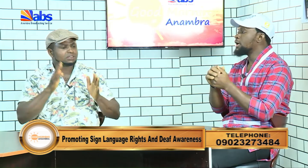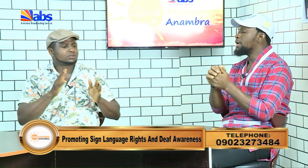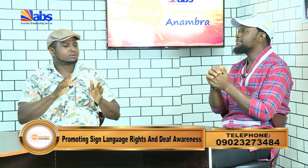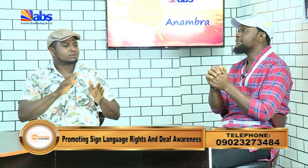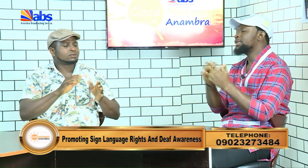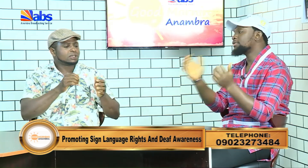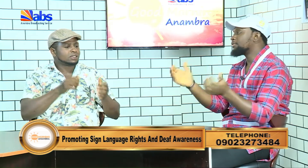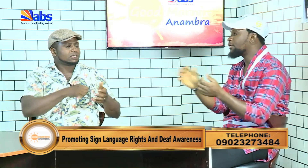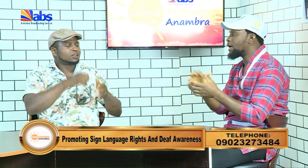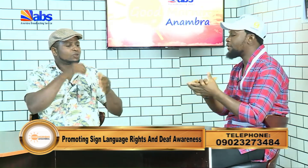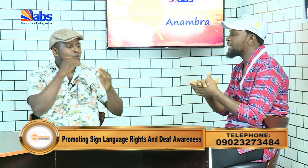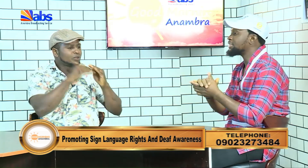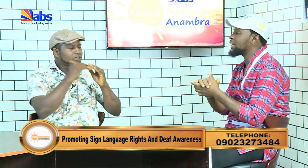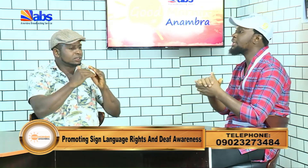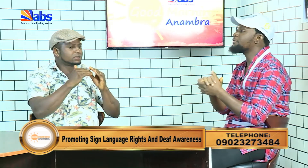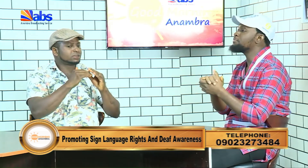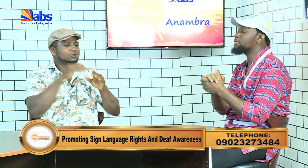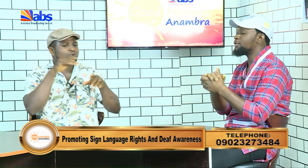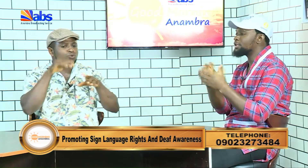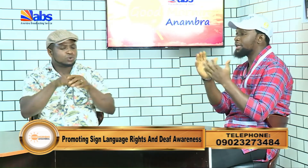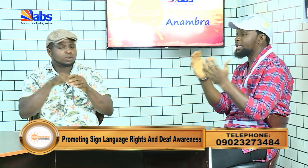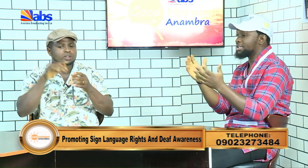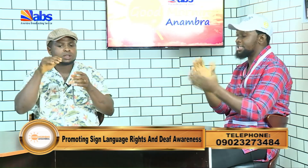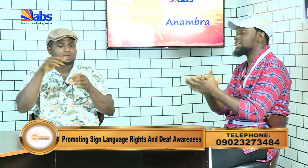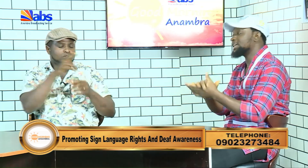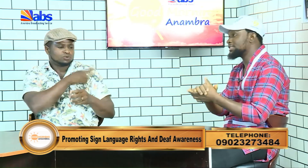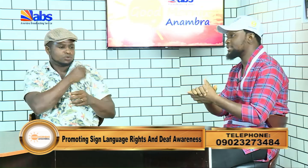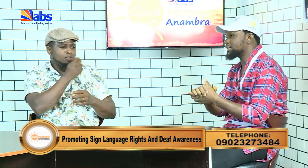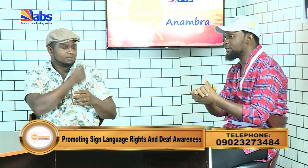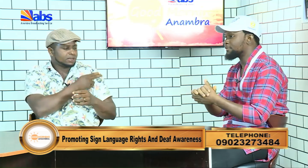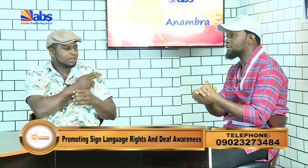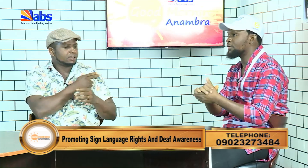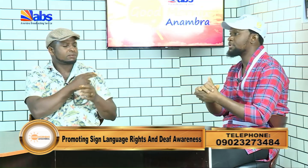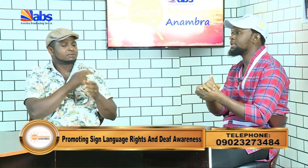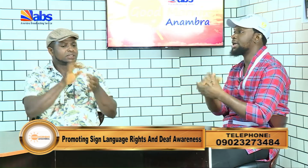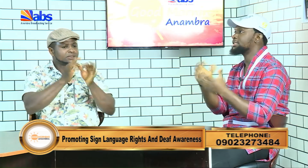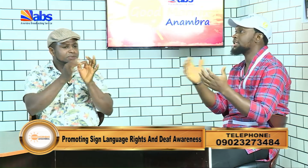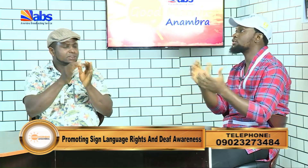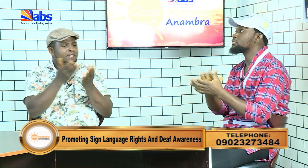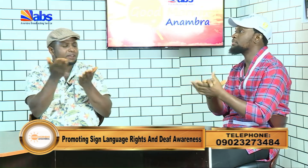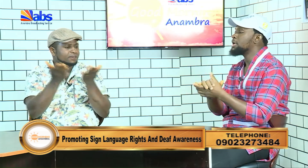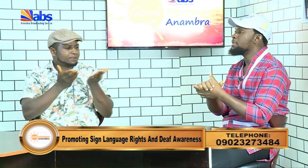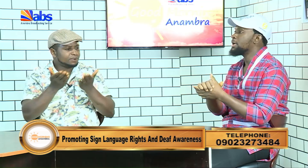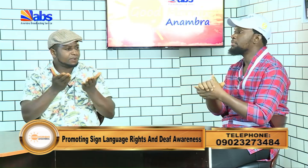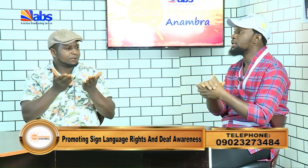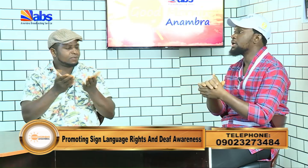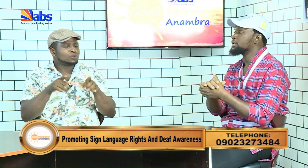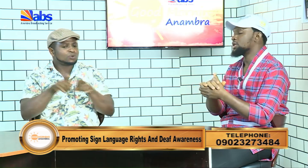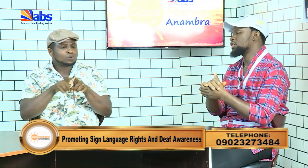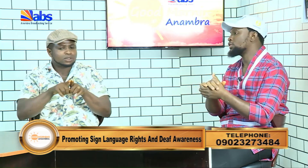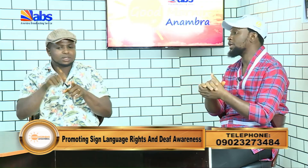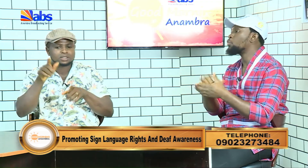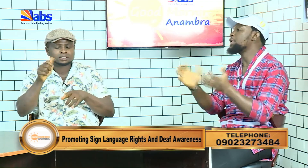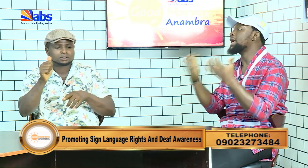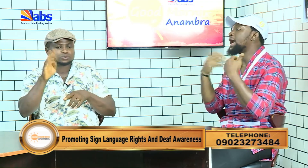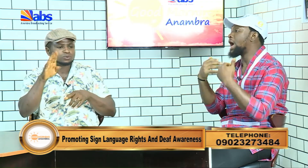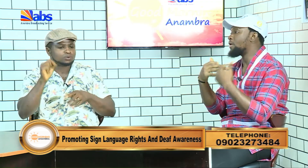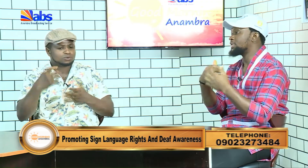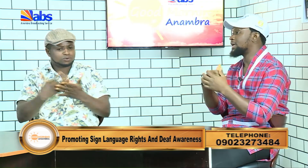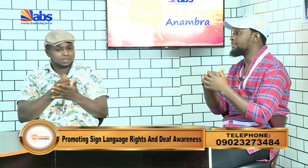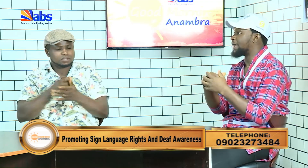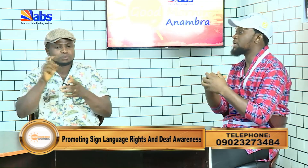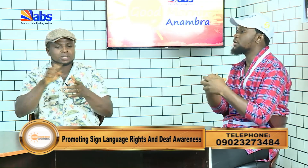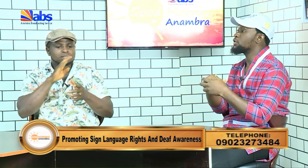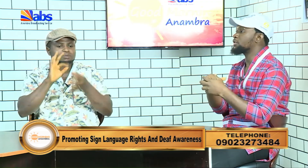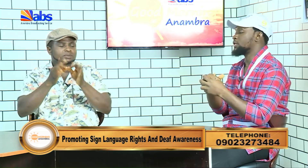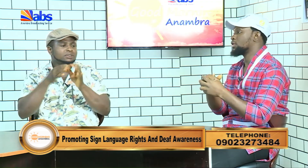Okay, first of all, I would rather say that even before His Excellency, the governor, decided to bring in the technology, we